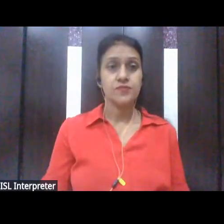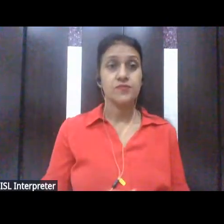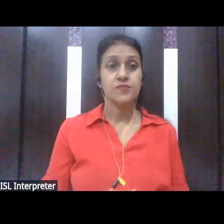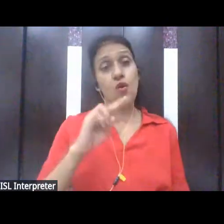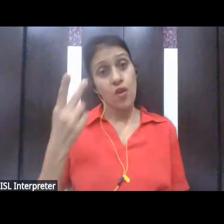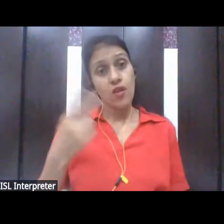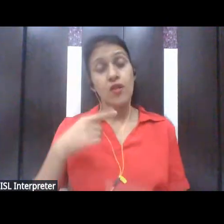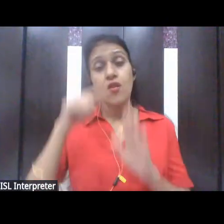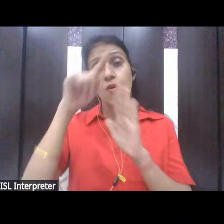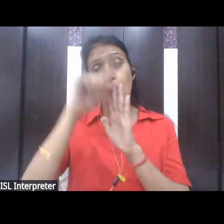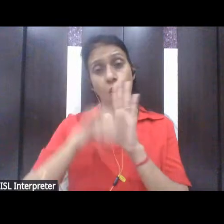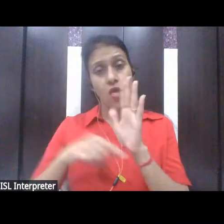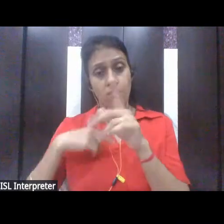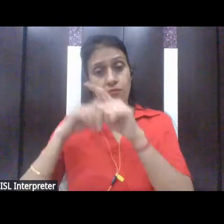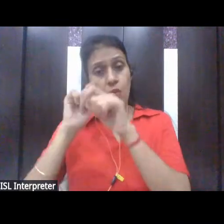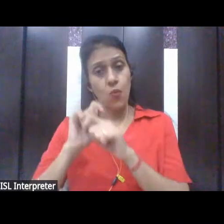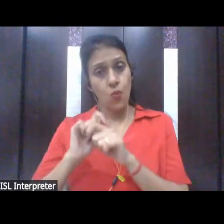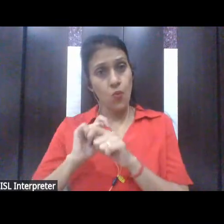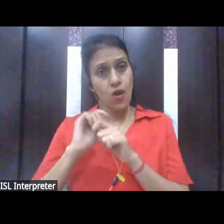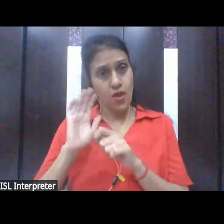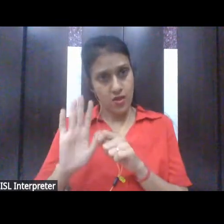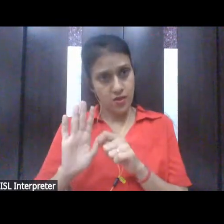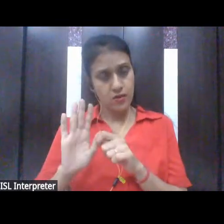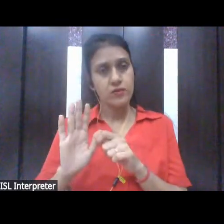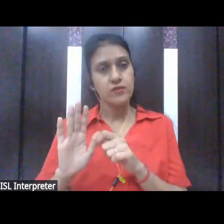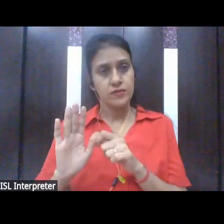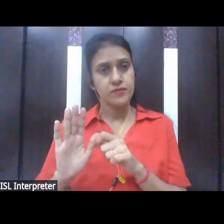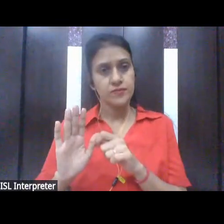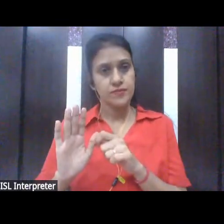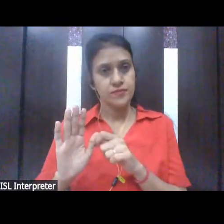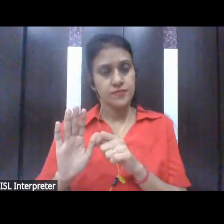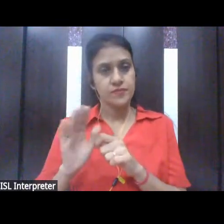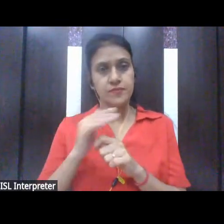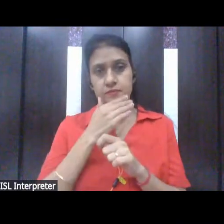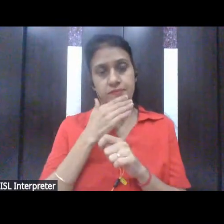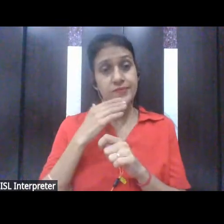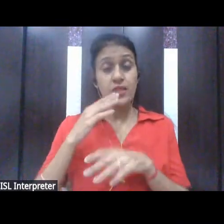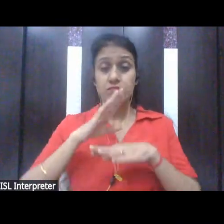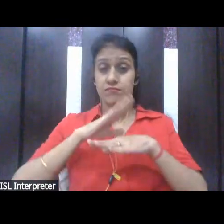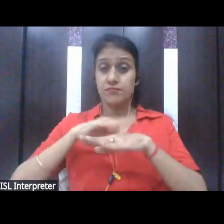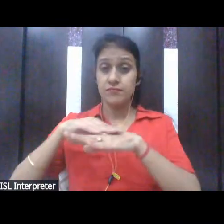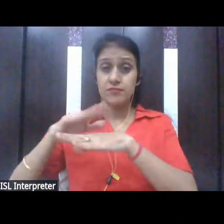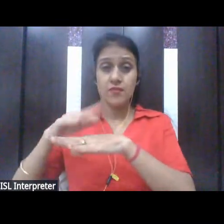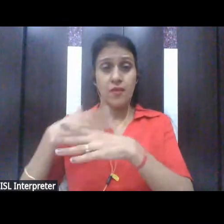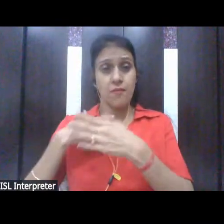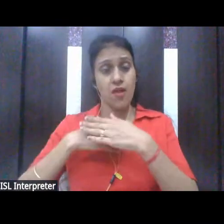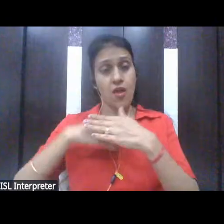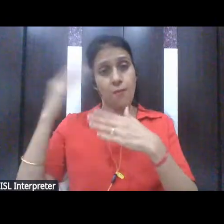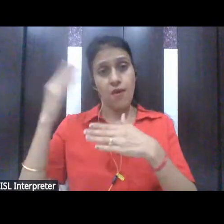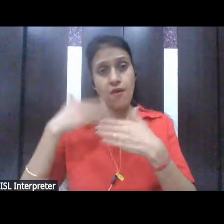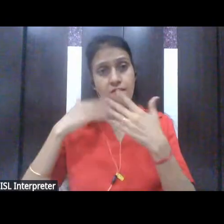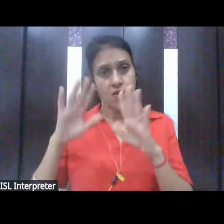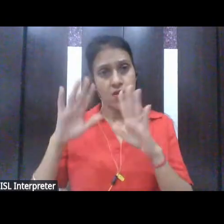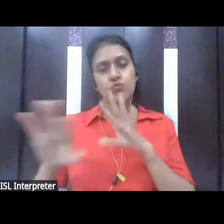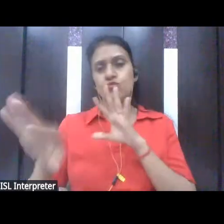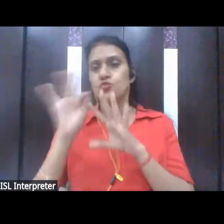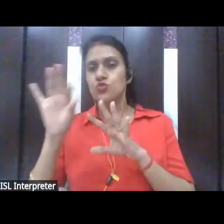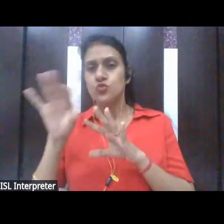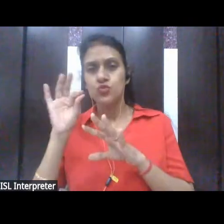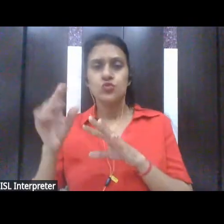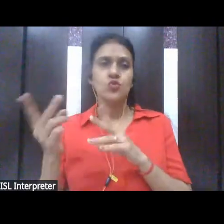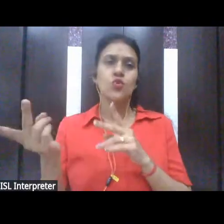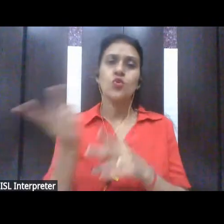on the policy side of things and you have a certain number of experience behind you, then you can also choose to apply under the